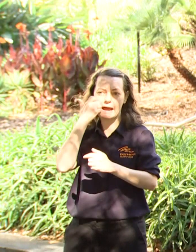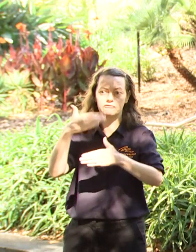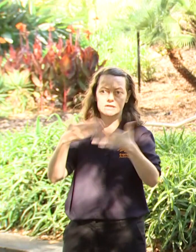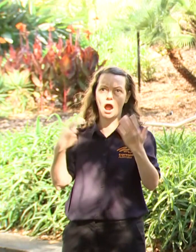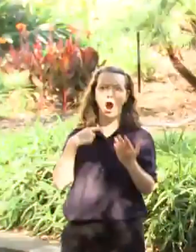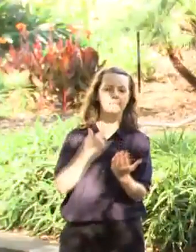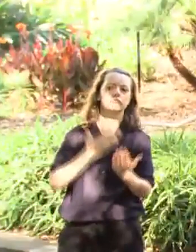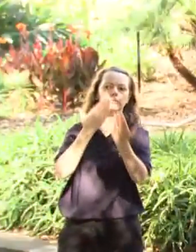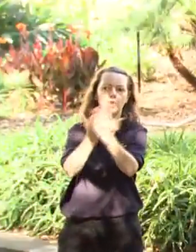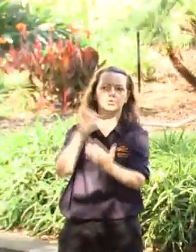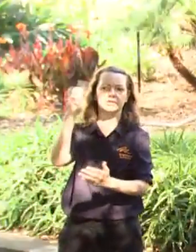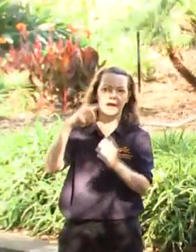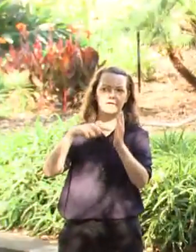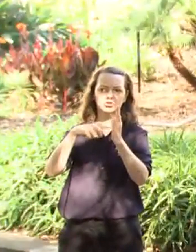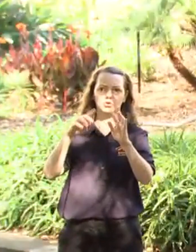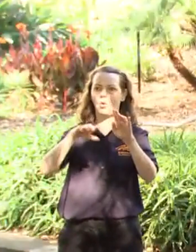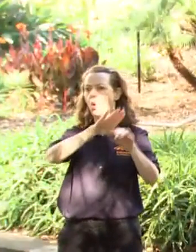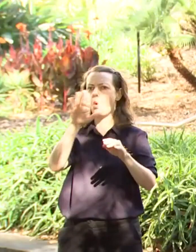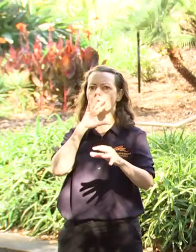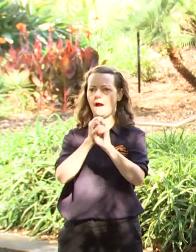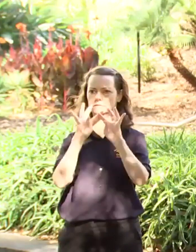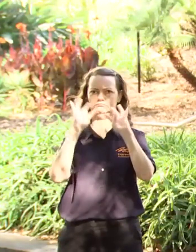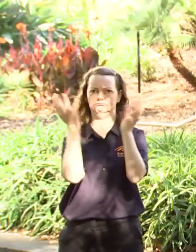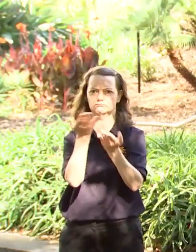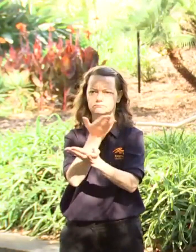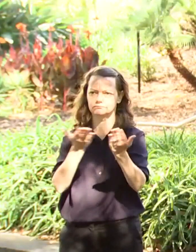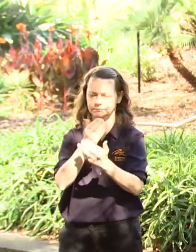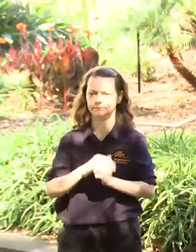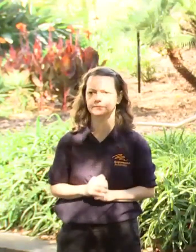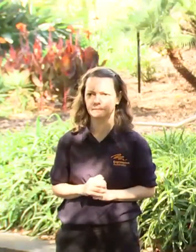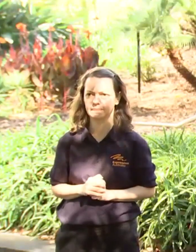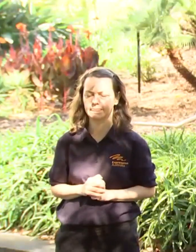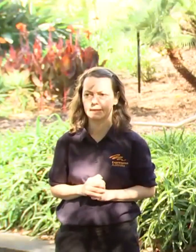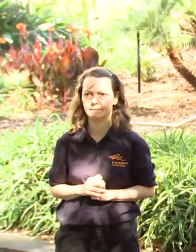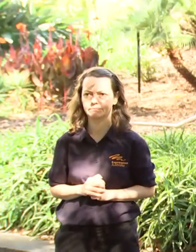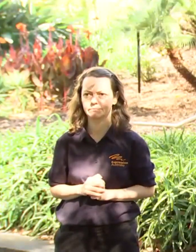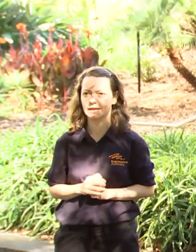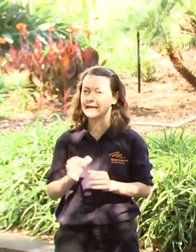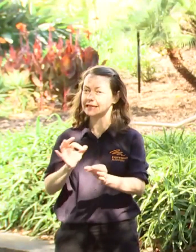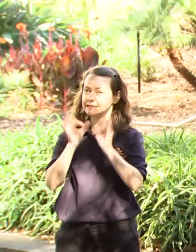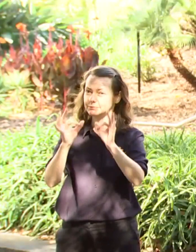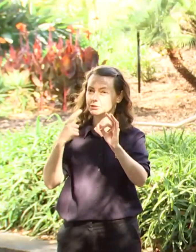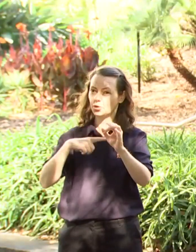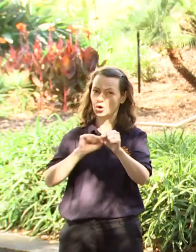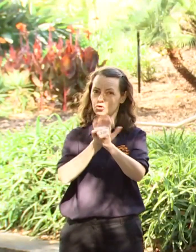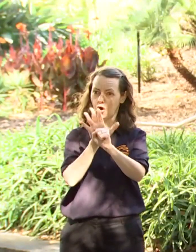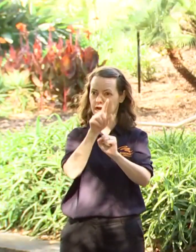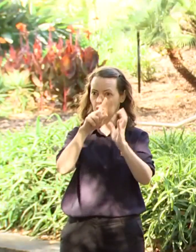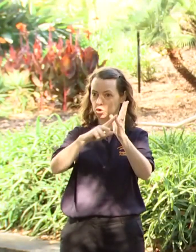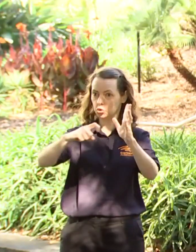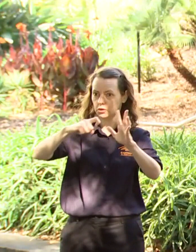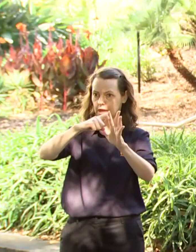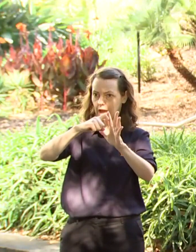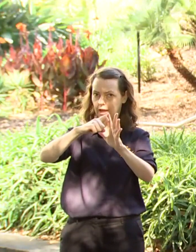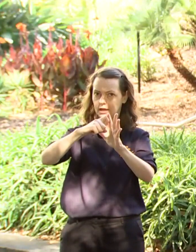given the extremely infectious and contagious nature of this UK variant, it is very,